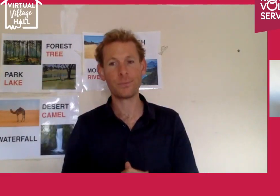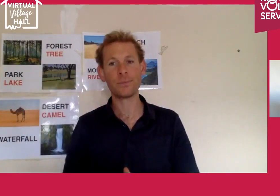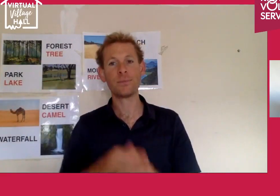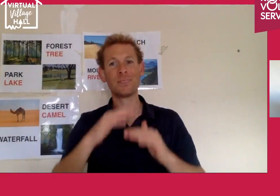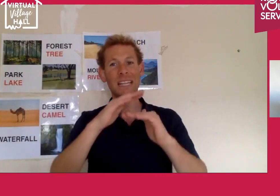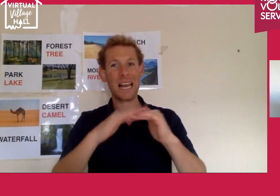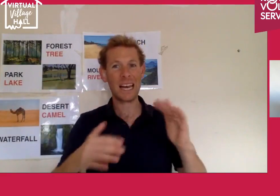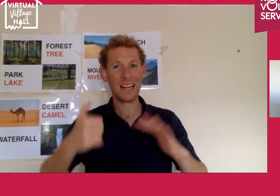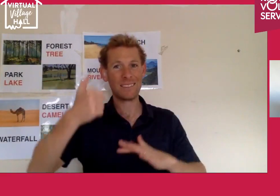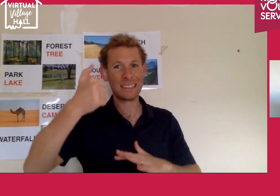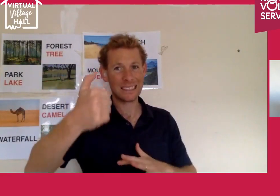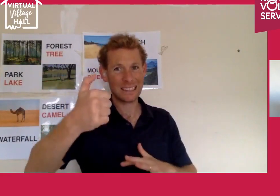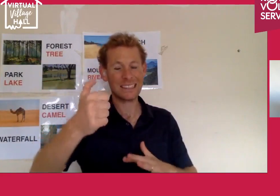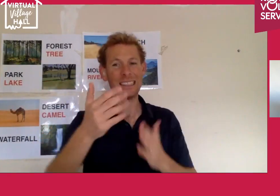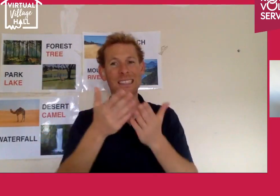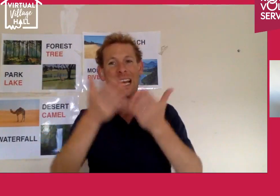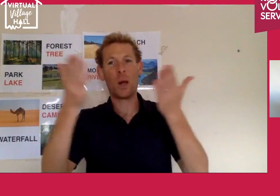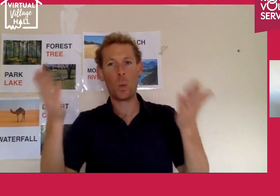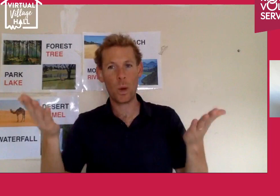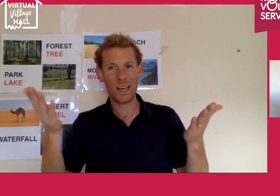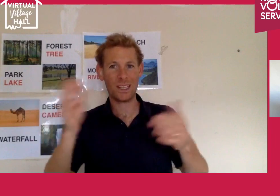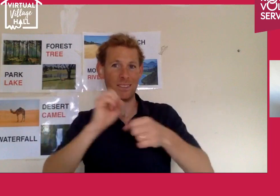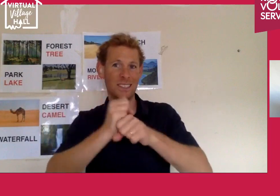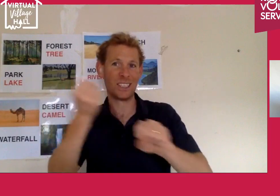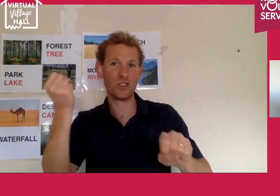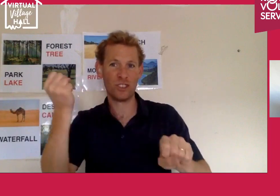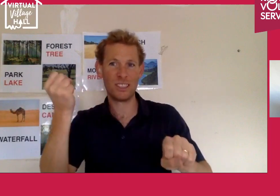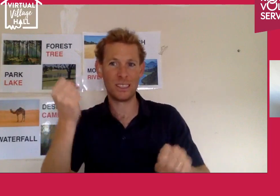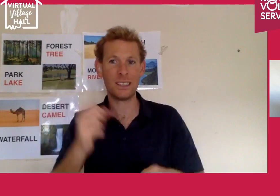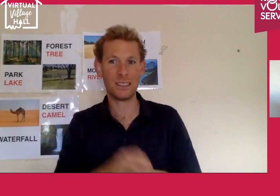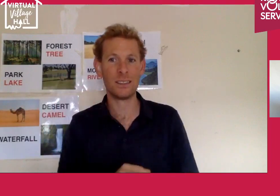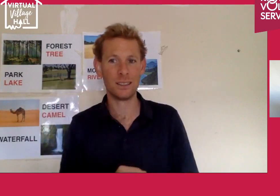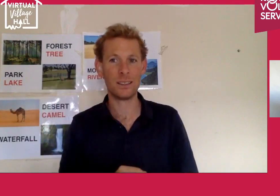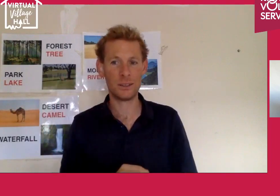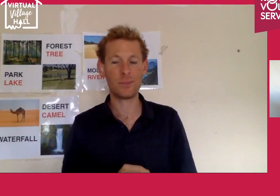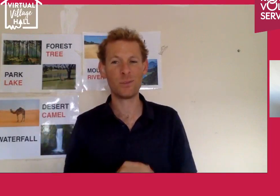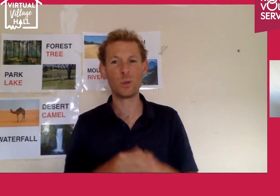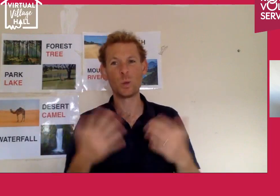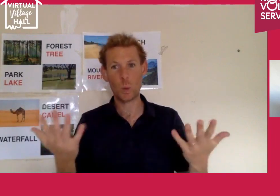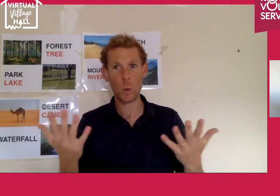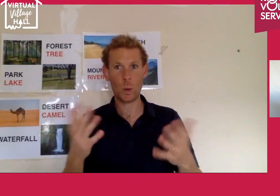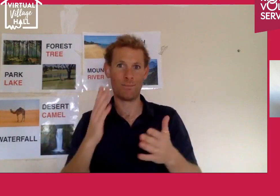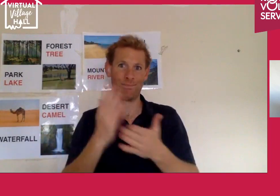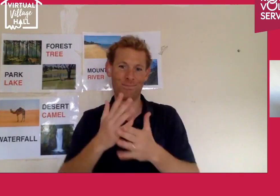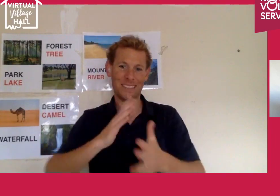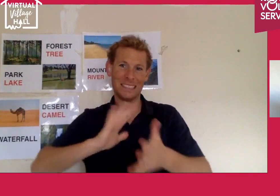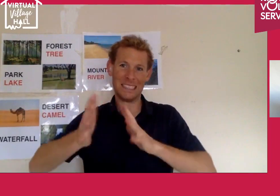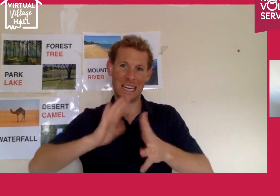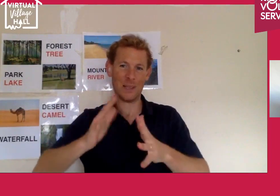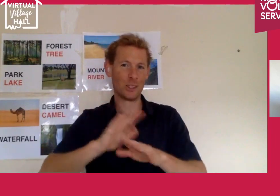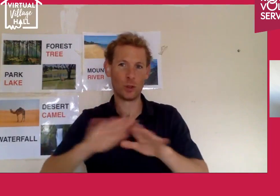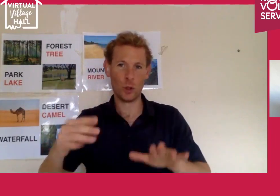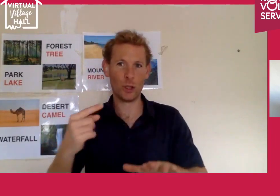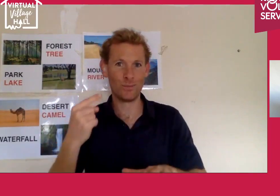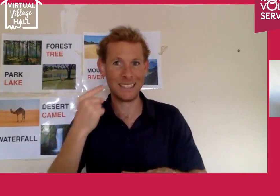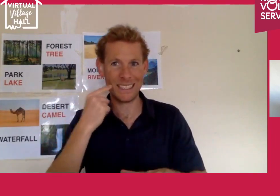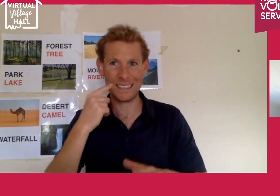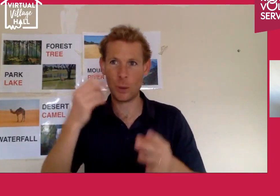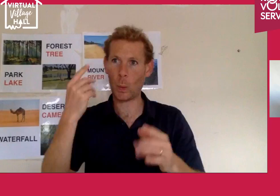level. And level 6 would be equivalent to a degree. So the interpreter would work their way